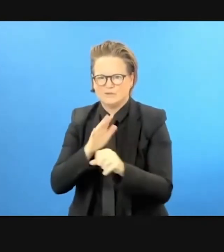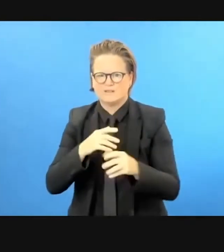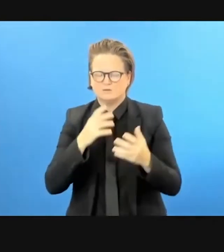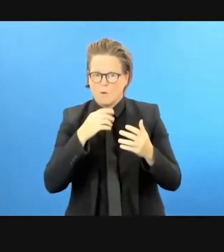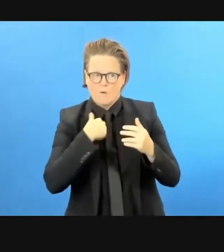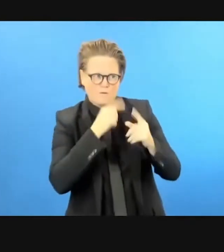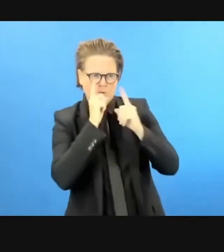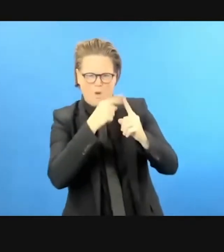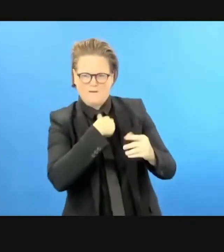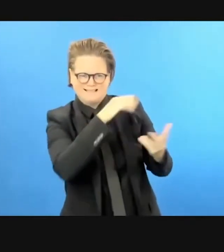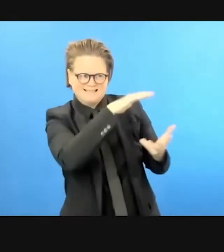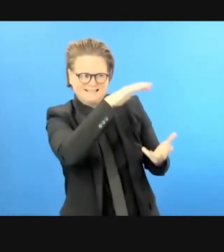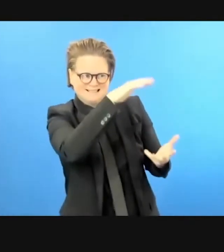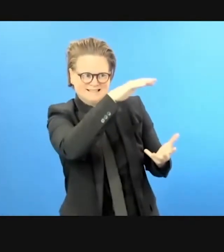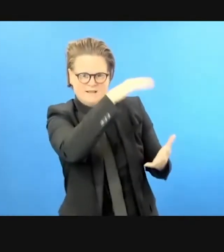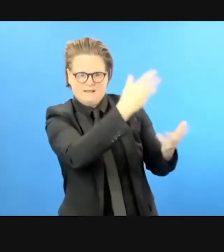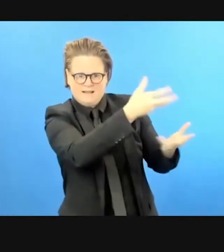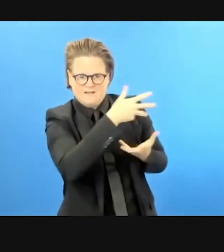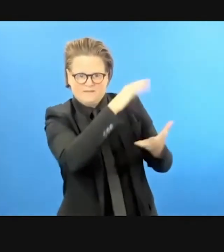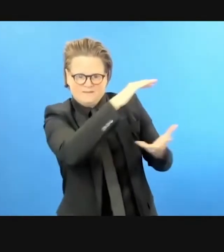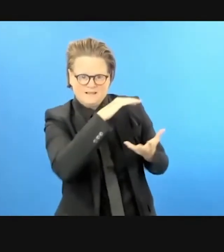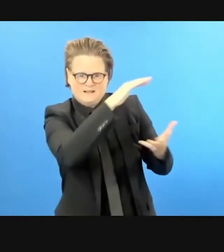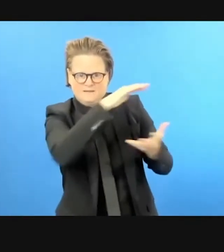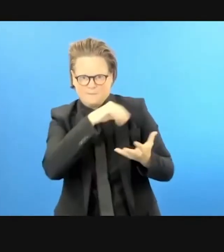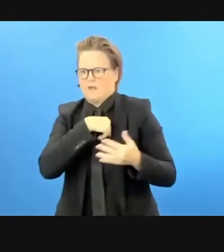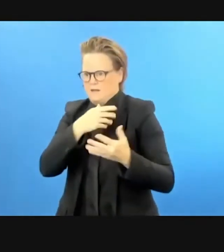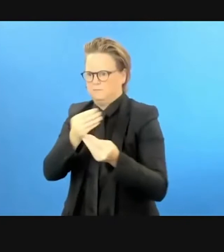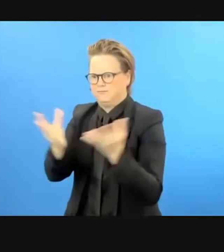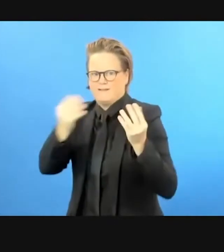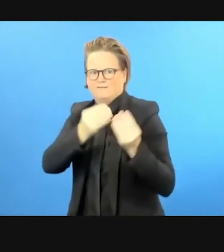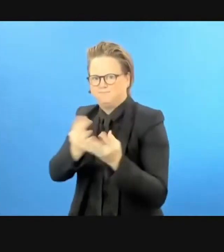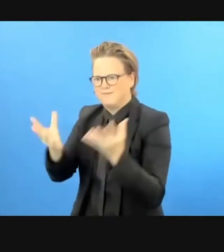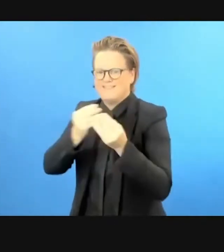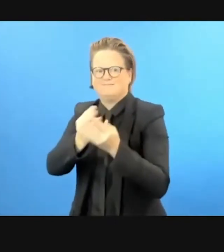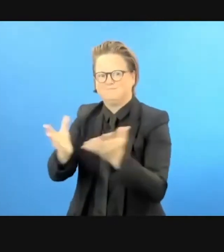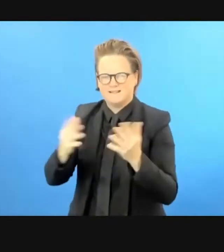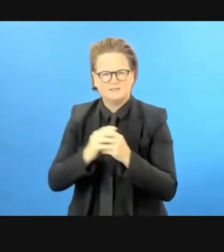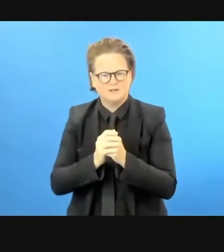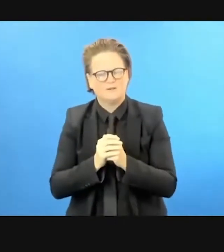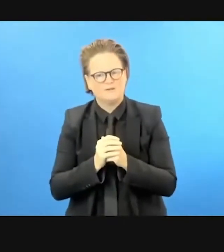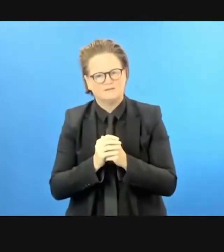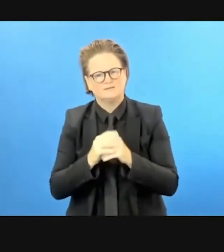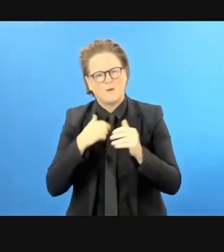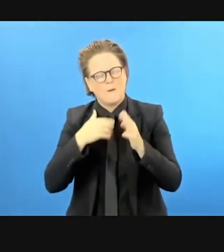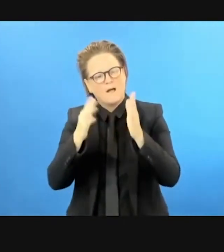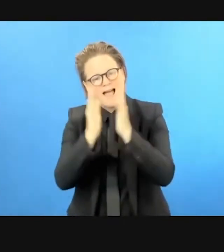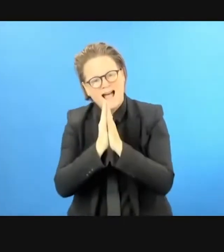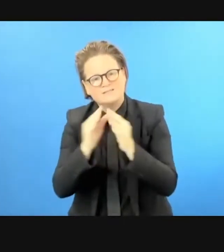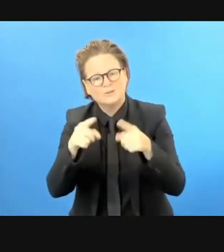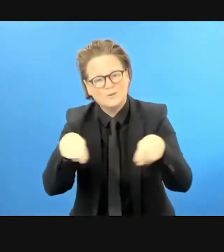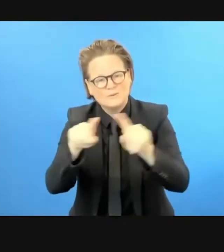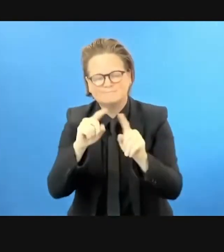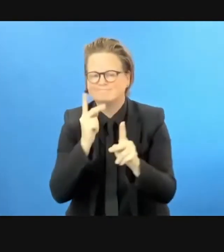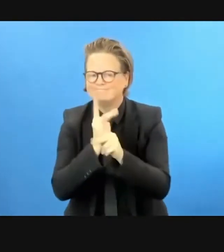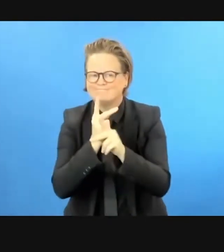really, there is a level of patience that needs to occur with the vaccine rollout, unfortunately, at this point in time. But the